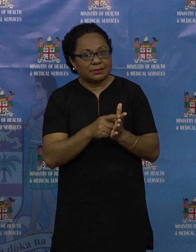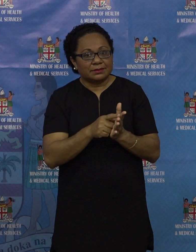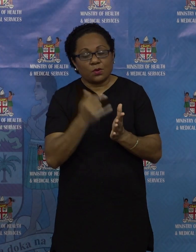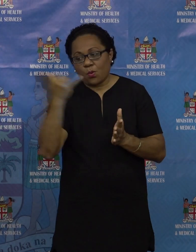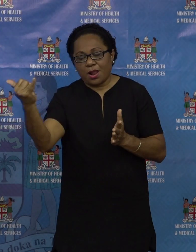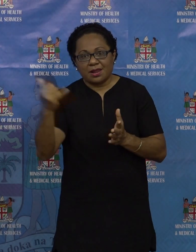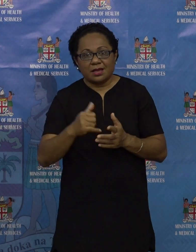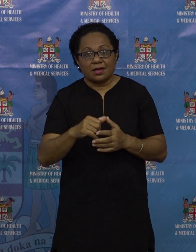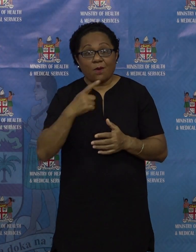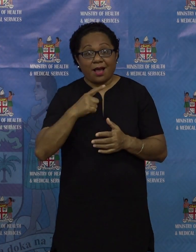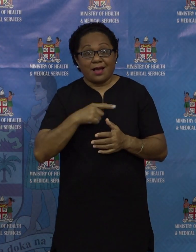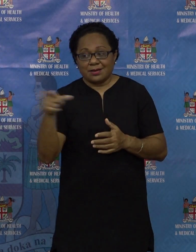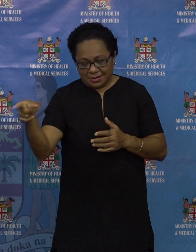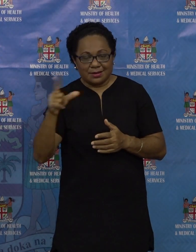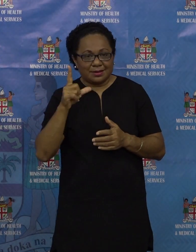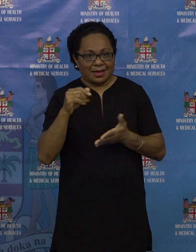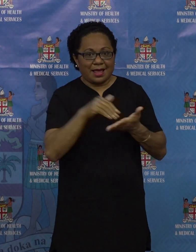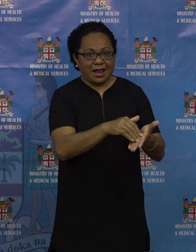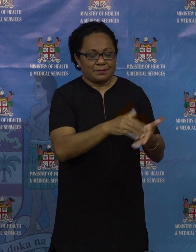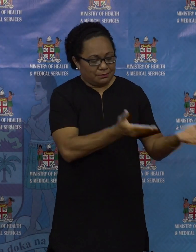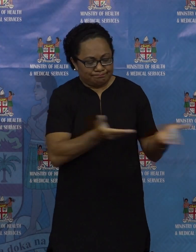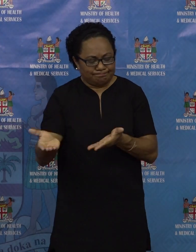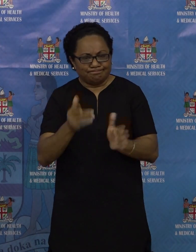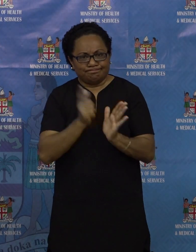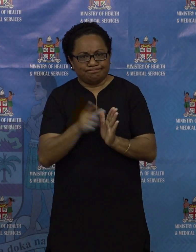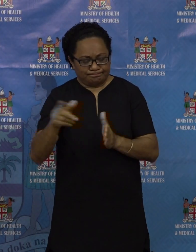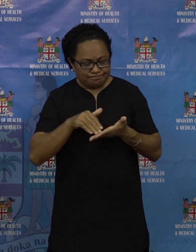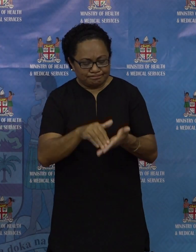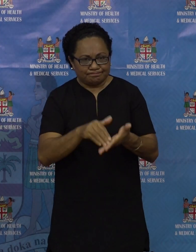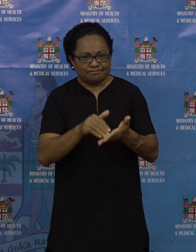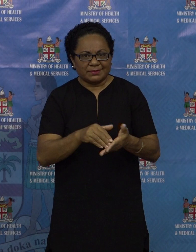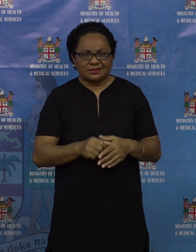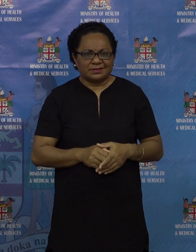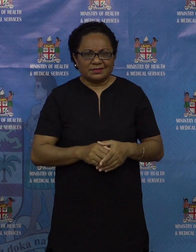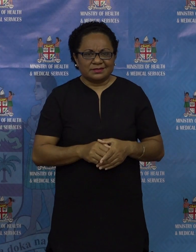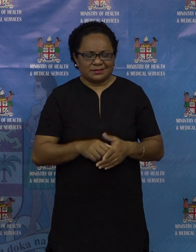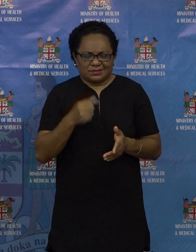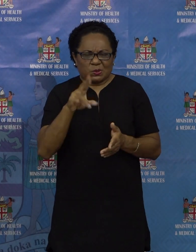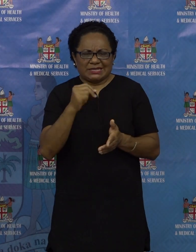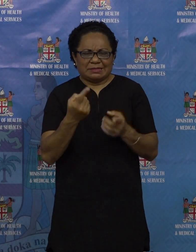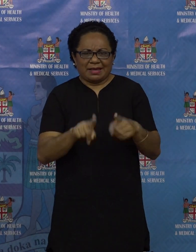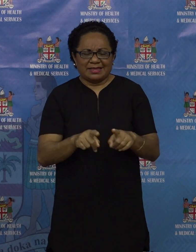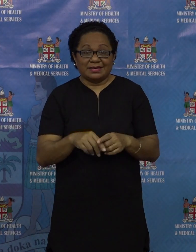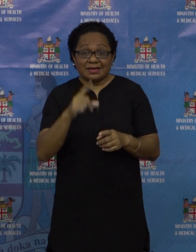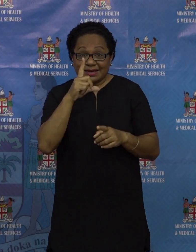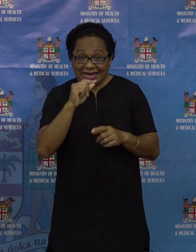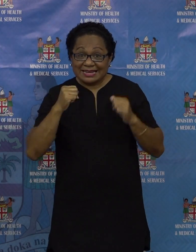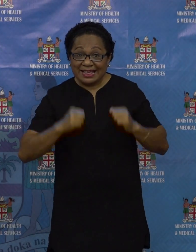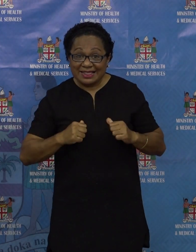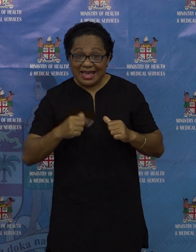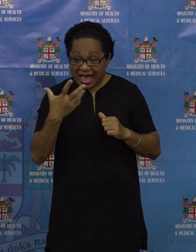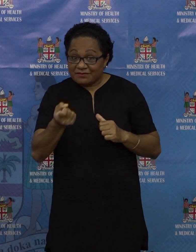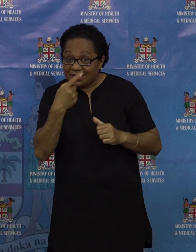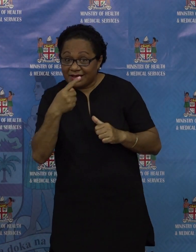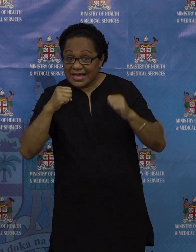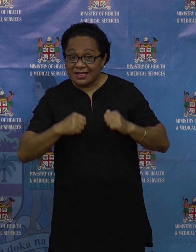potentially life-saving care that they need. There is no cure. There is no cure for COVID. But